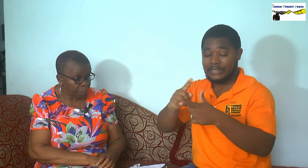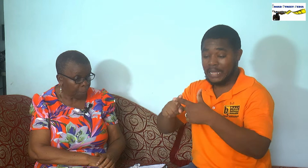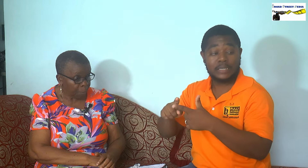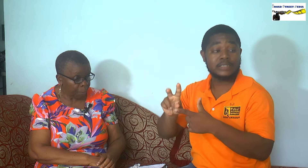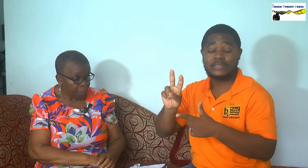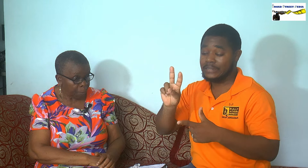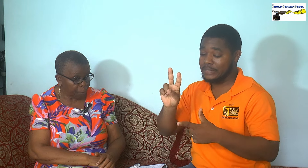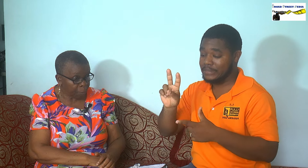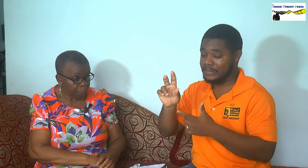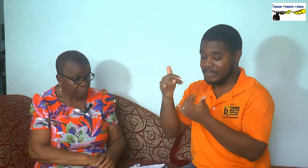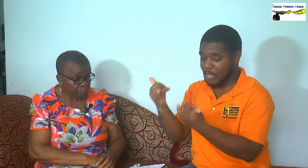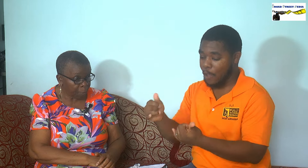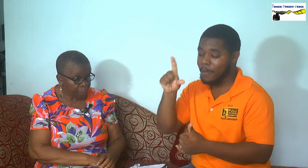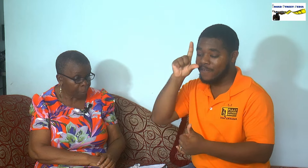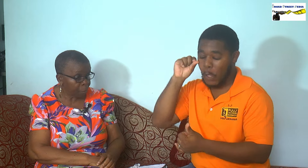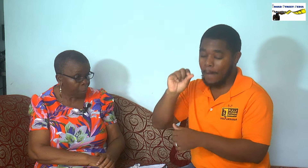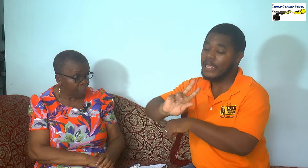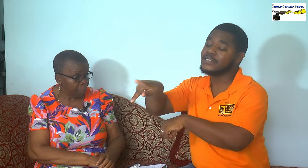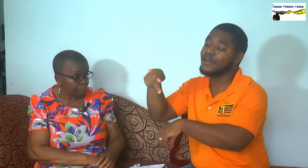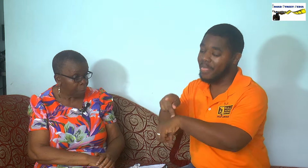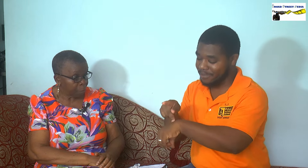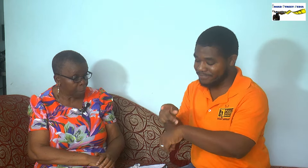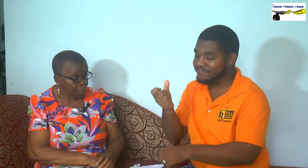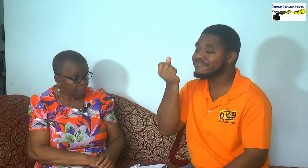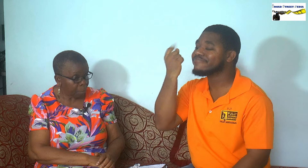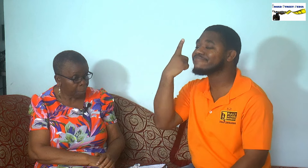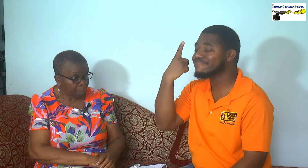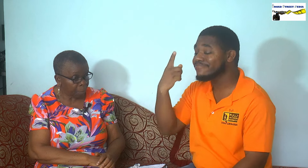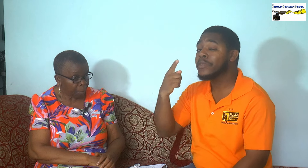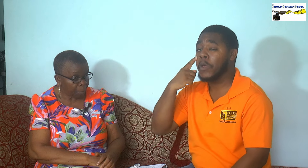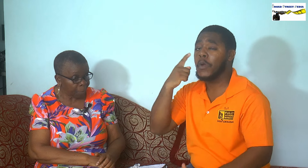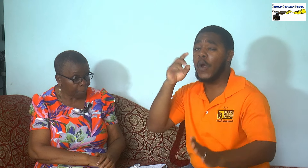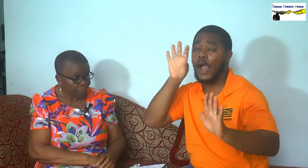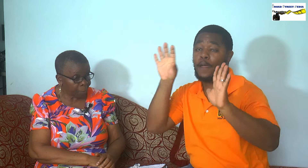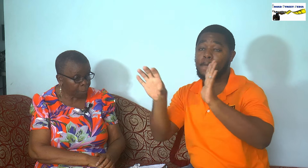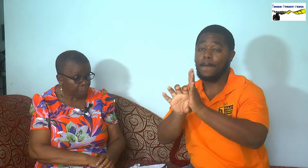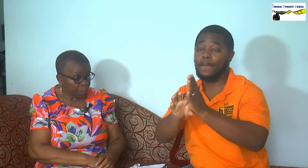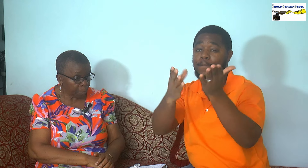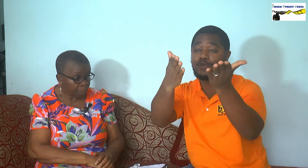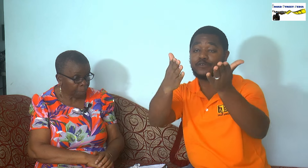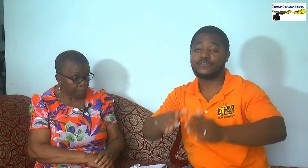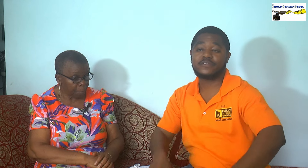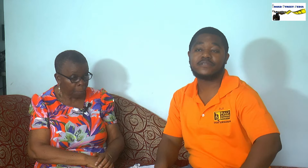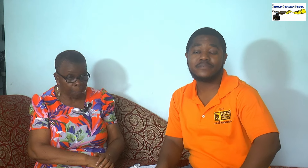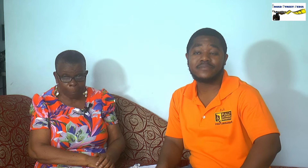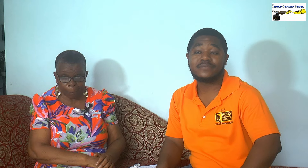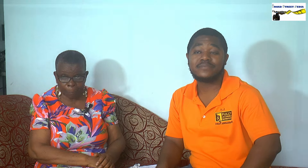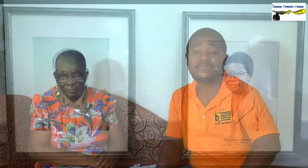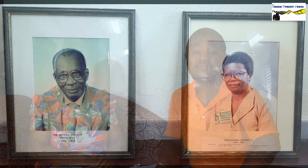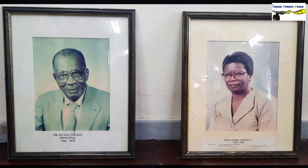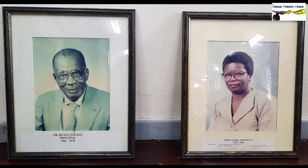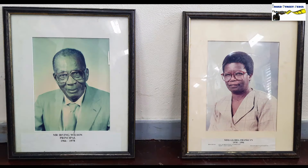had finished, yes, and then Miss Franklin was principal. Okay. Mm-hmm. Here's a picture.